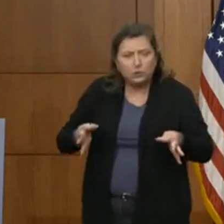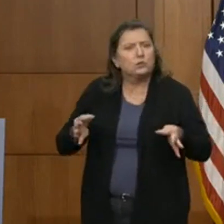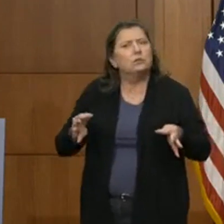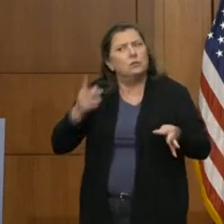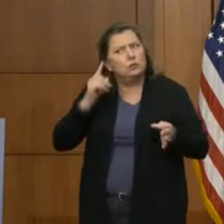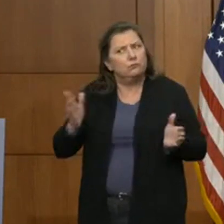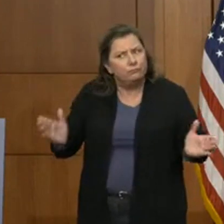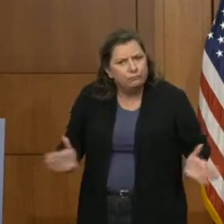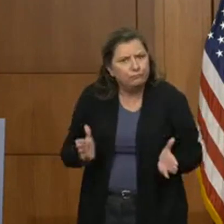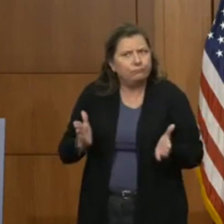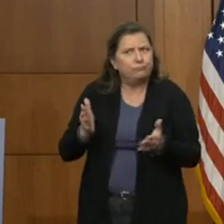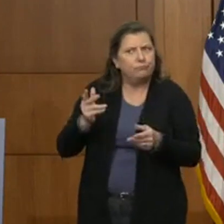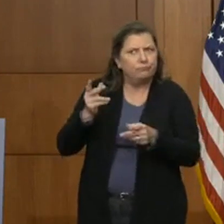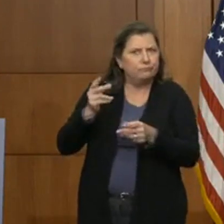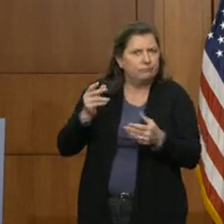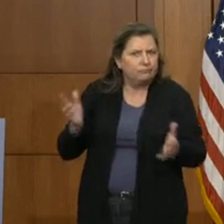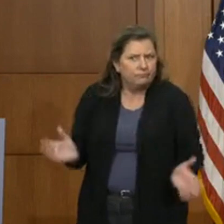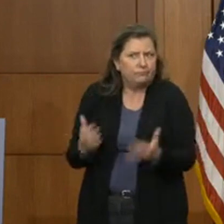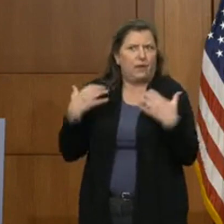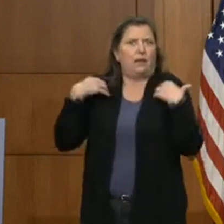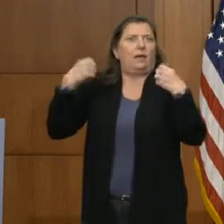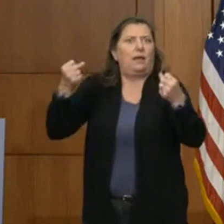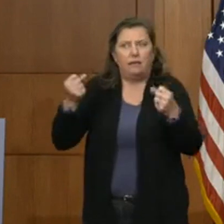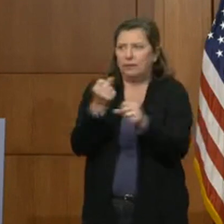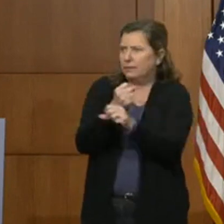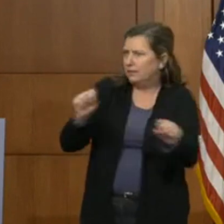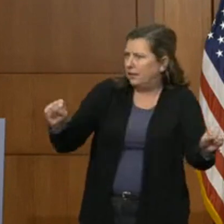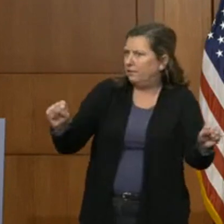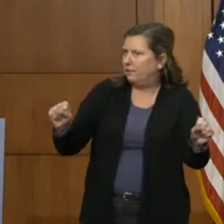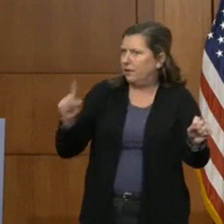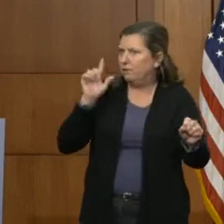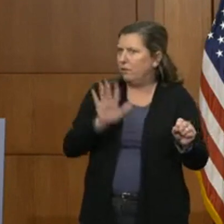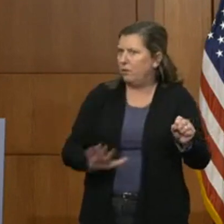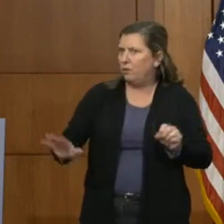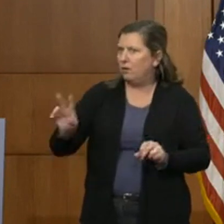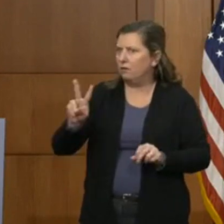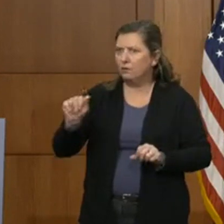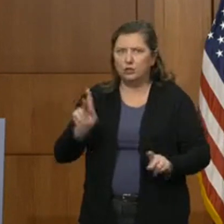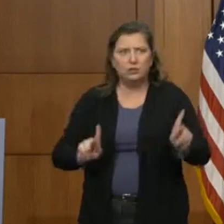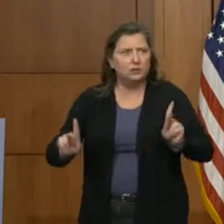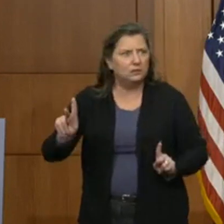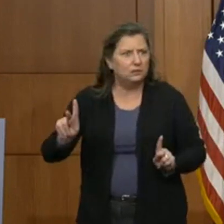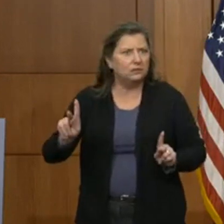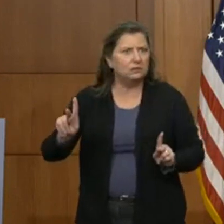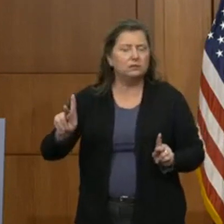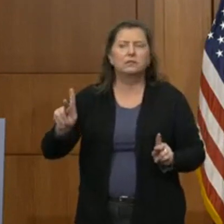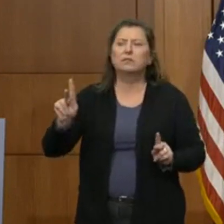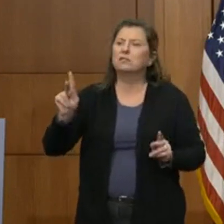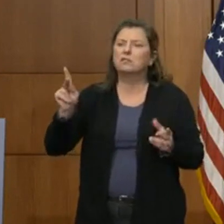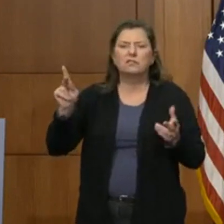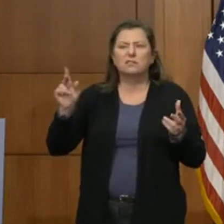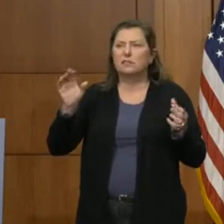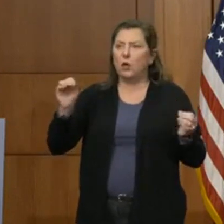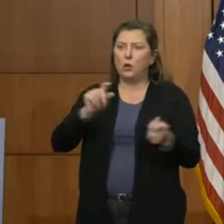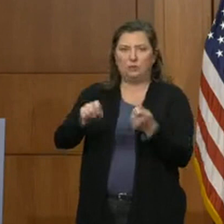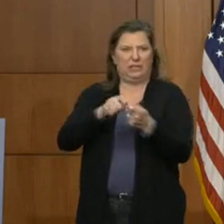and provide health and safety for Virginians, and so no particular business has been